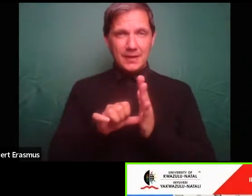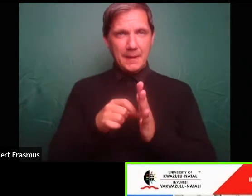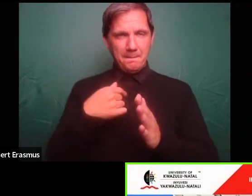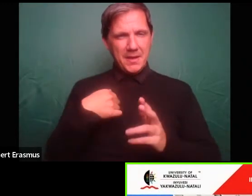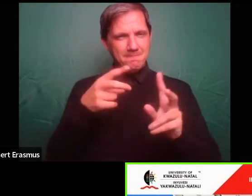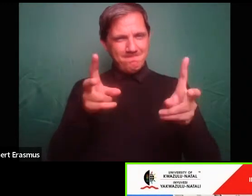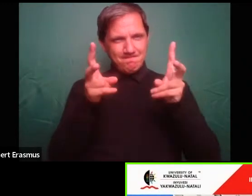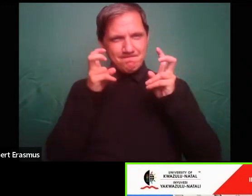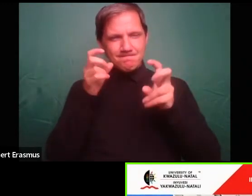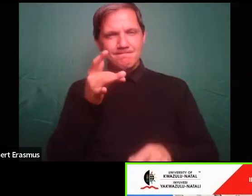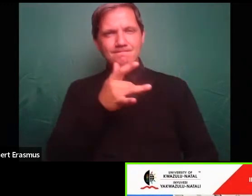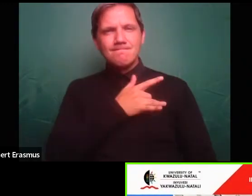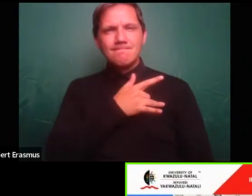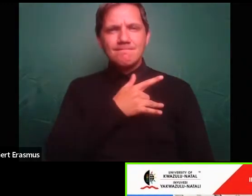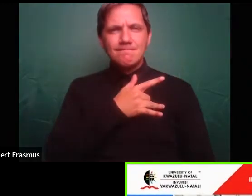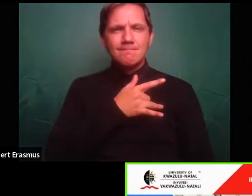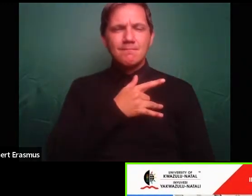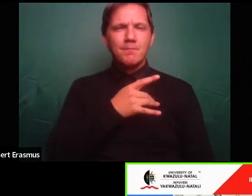is